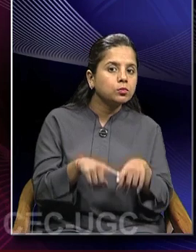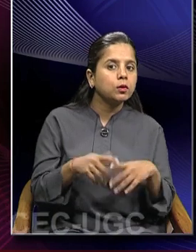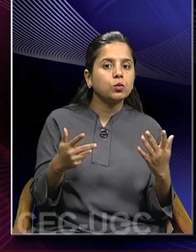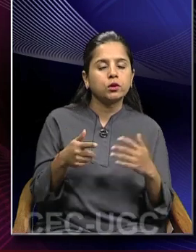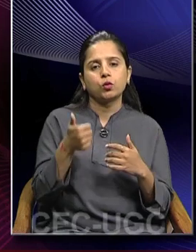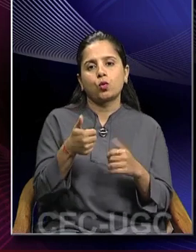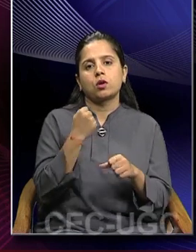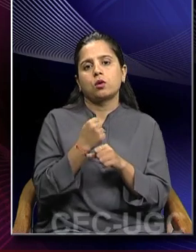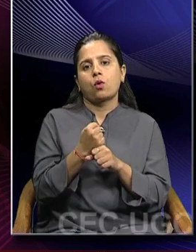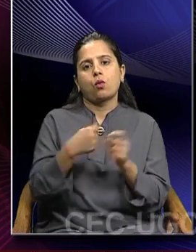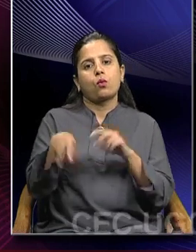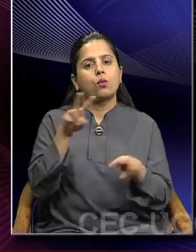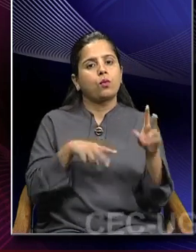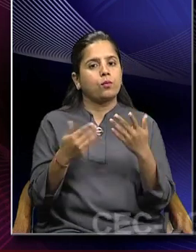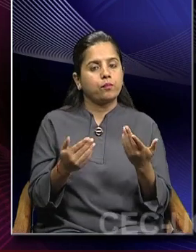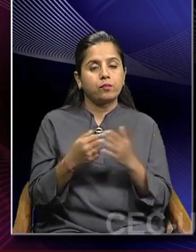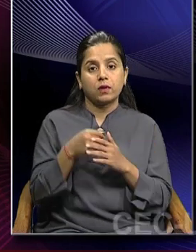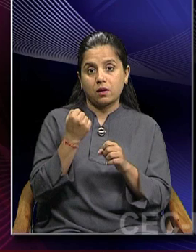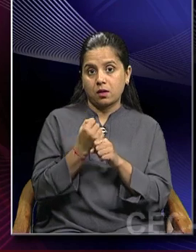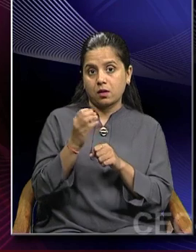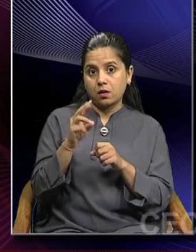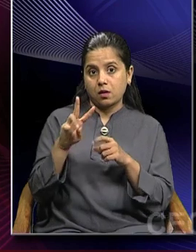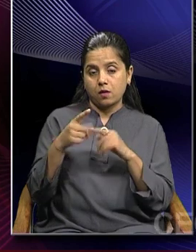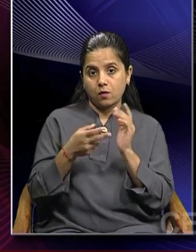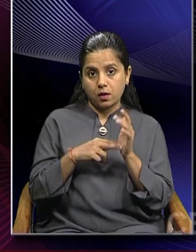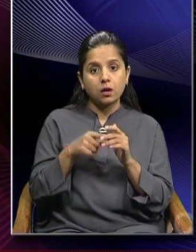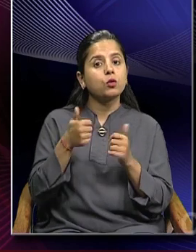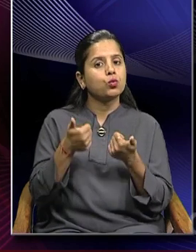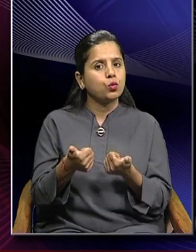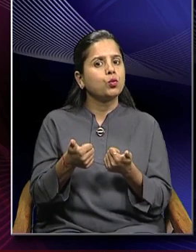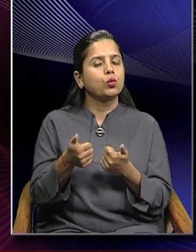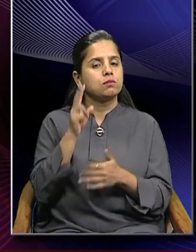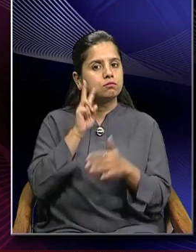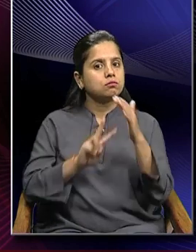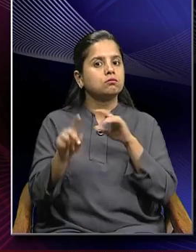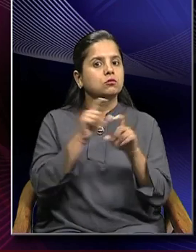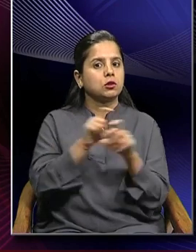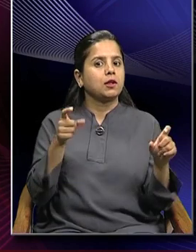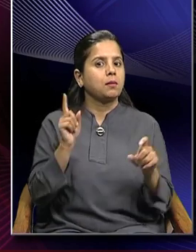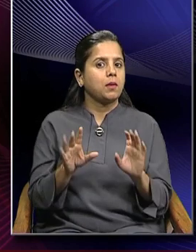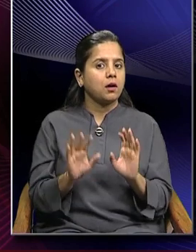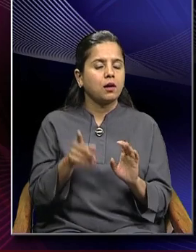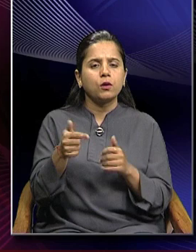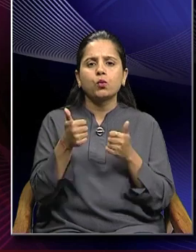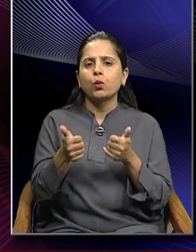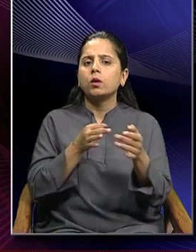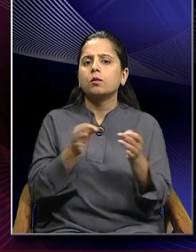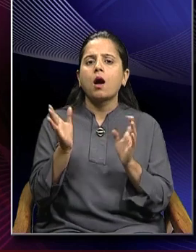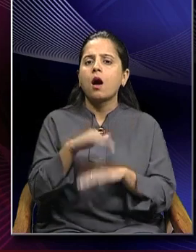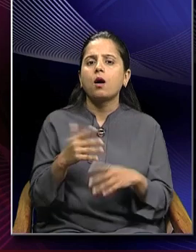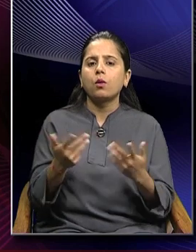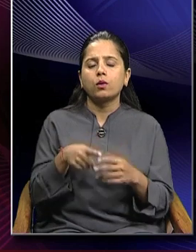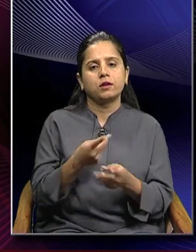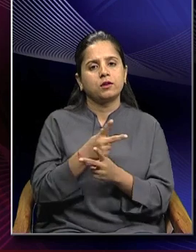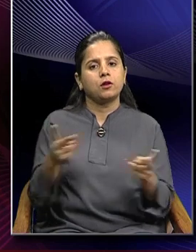good governance. So governance is need to be good and transparent, and this goodness is defined by